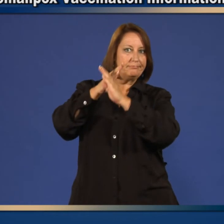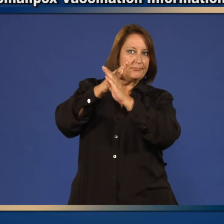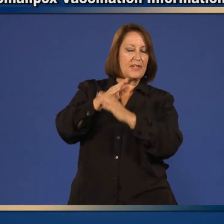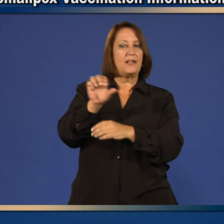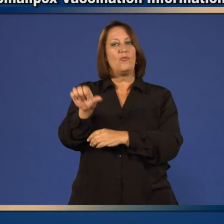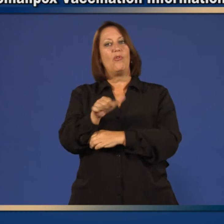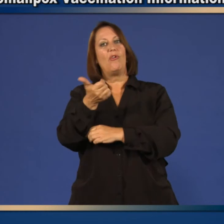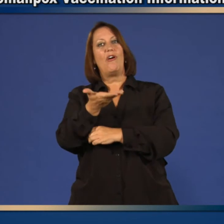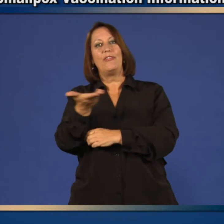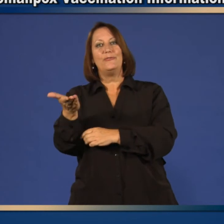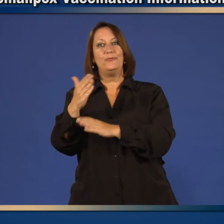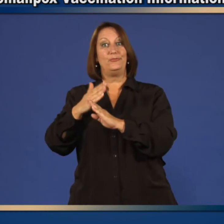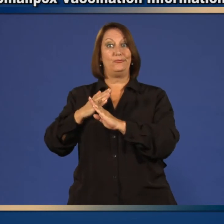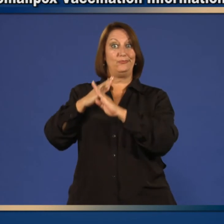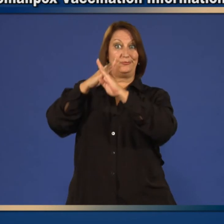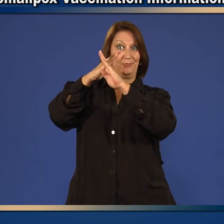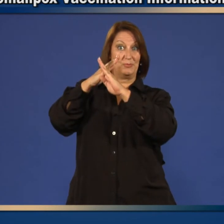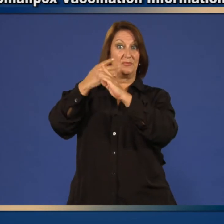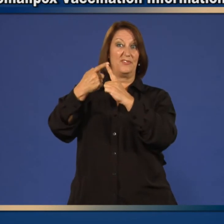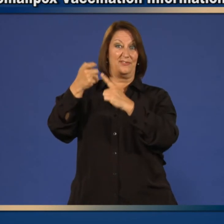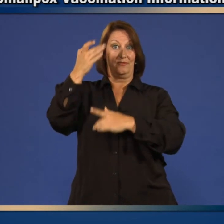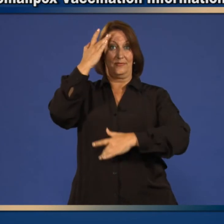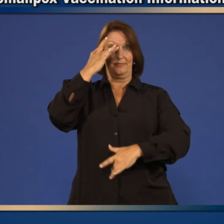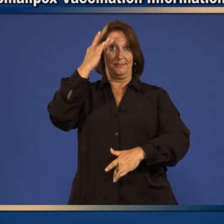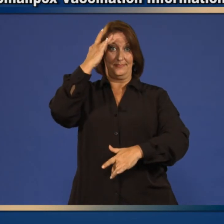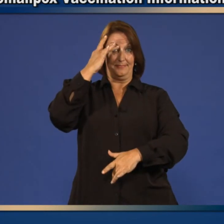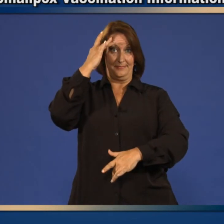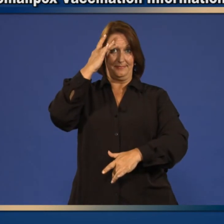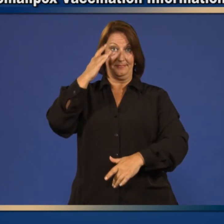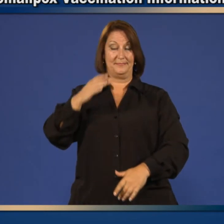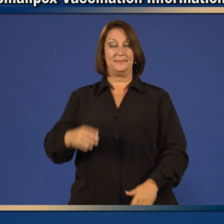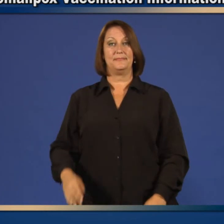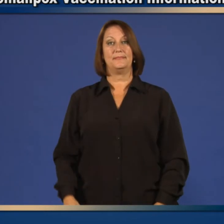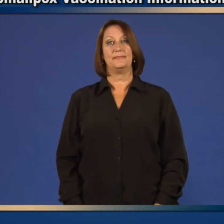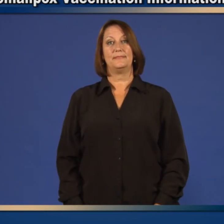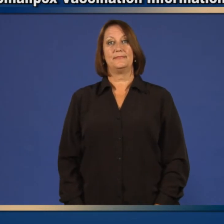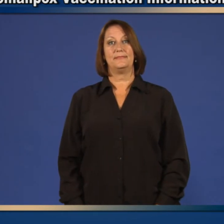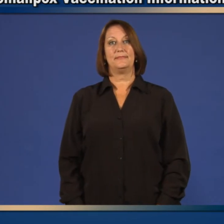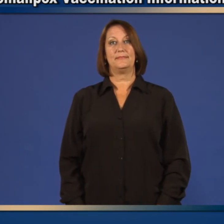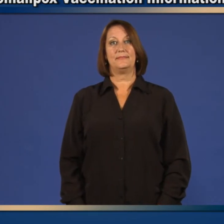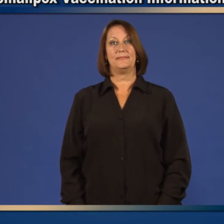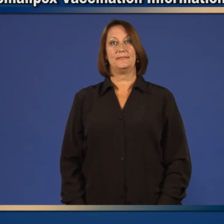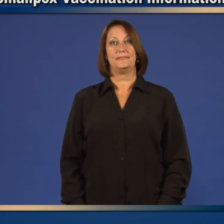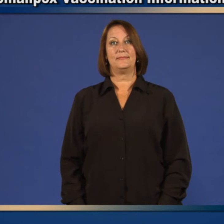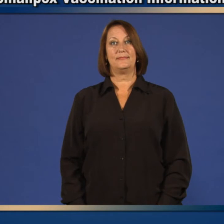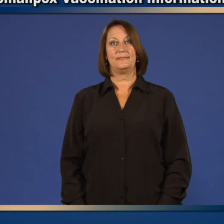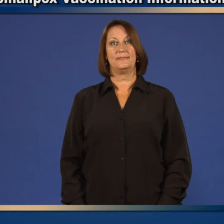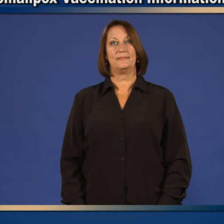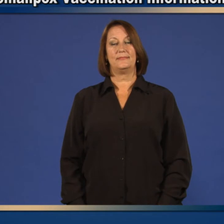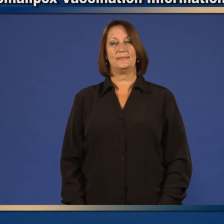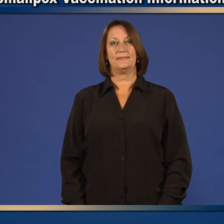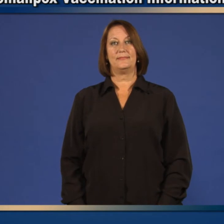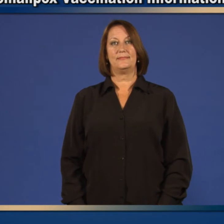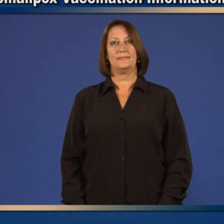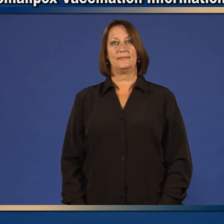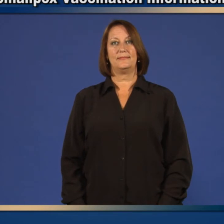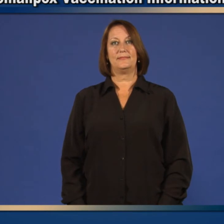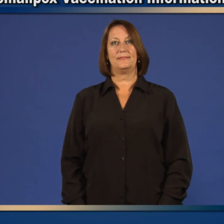that time and what measures people can take to protect themselves from smallpox.